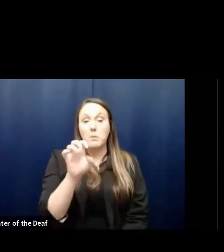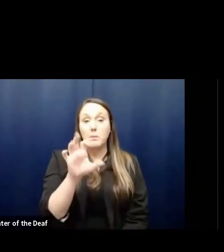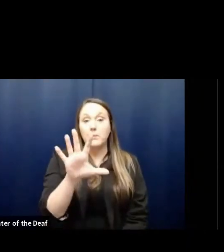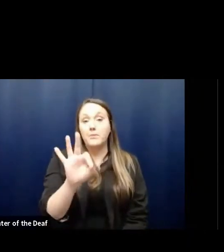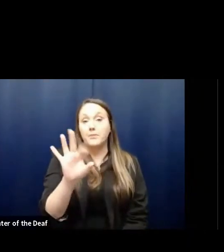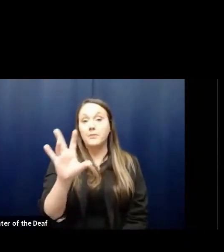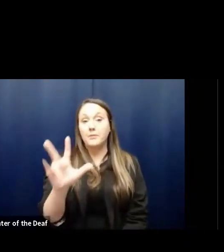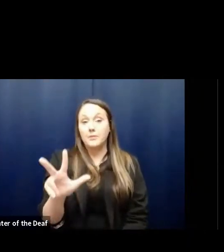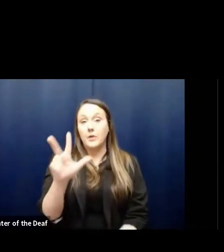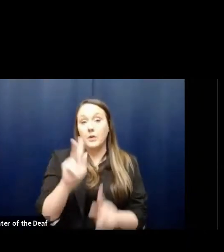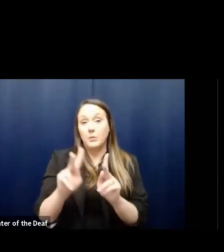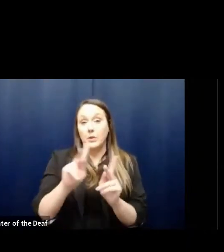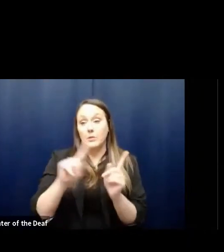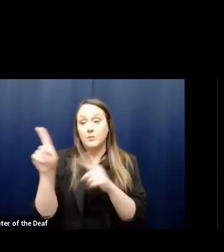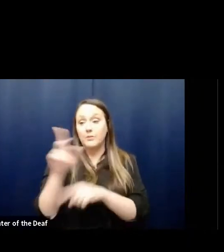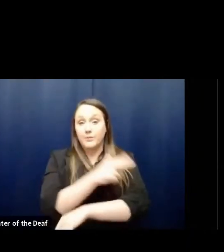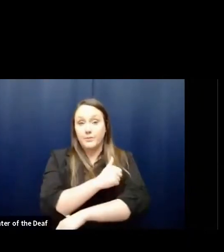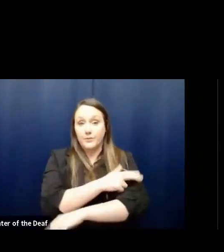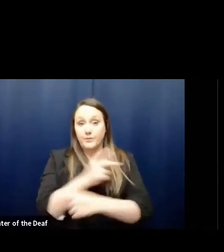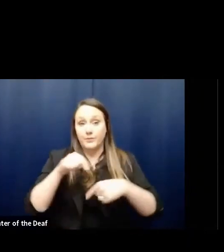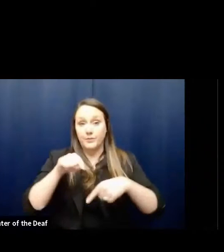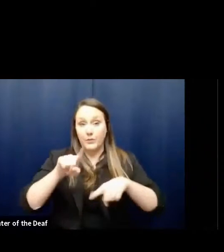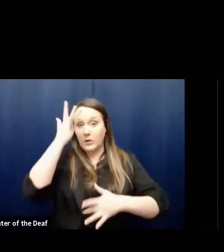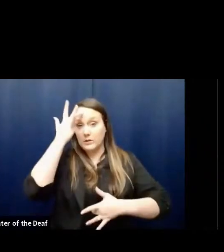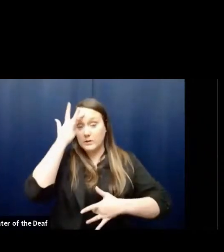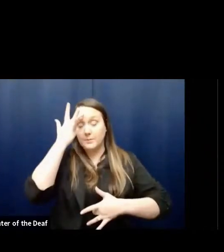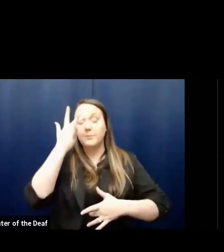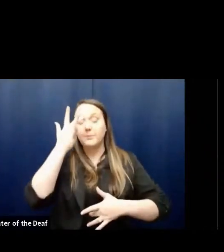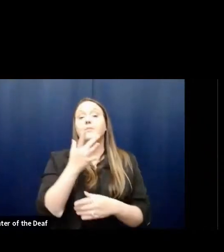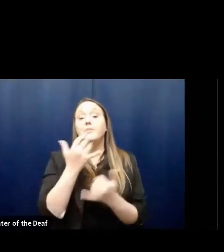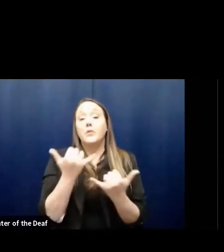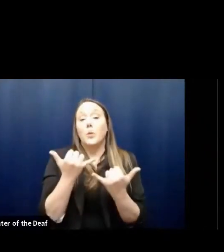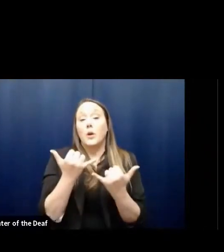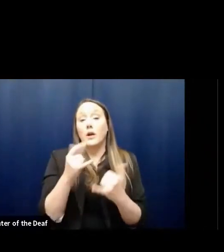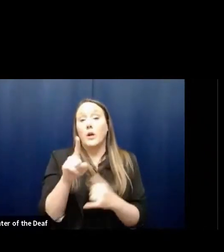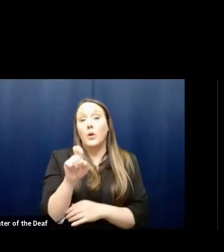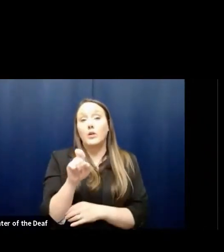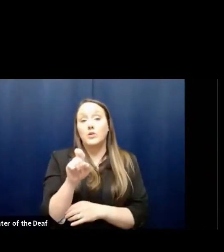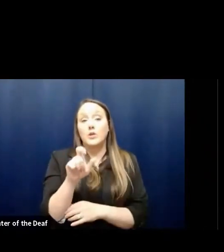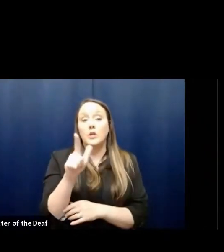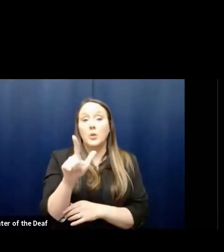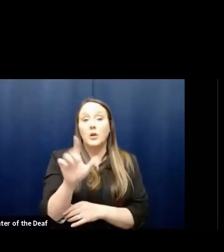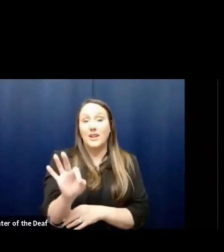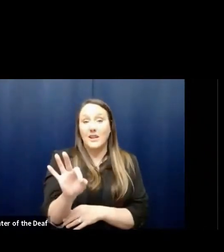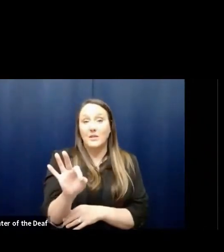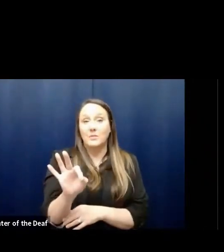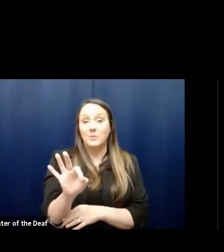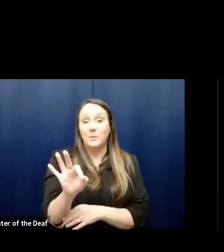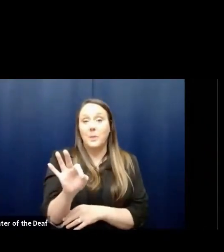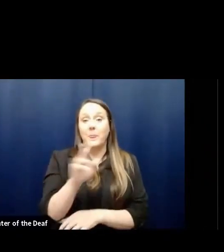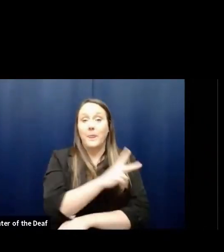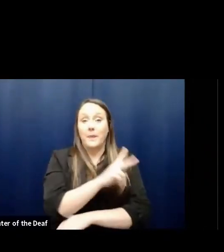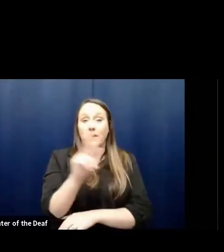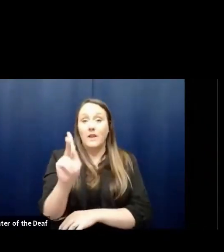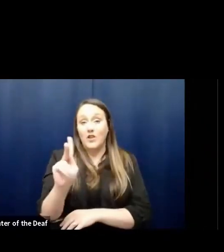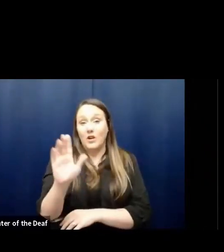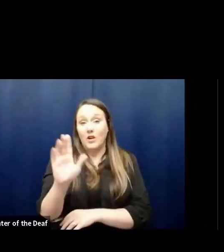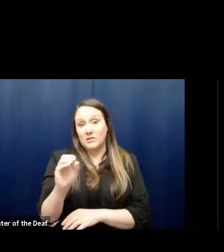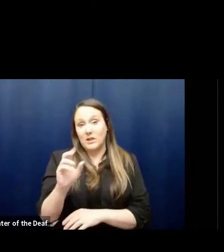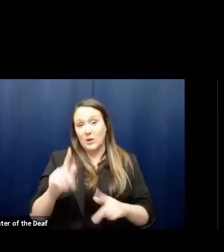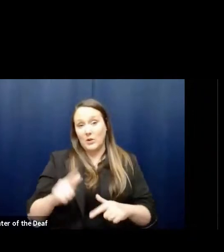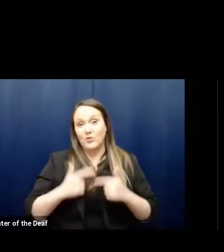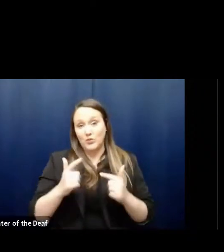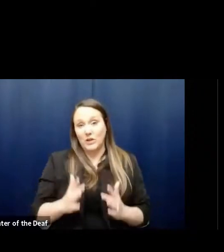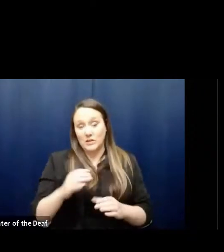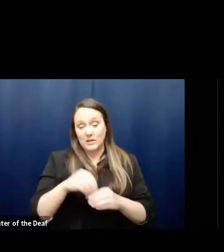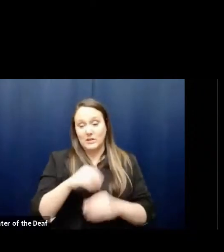593 individuals have been hospitalized at some point in their illness, and currently we have 129 Knox County residents